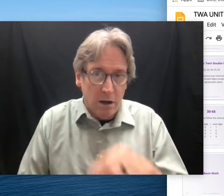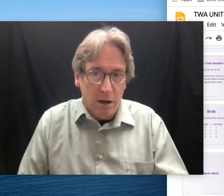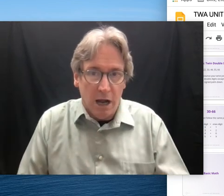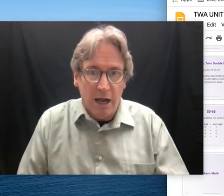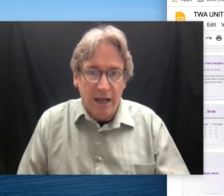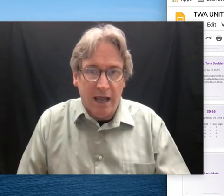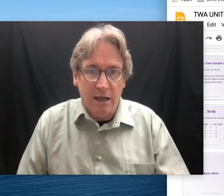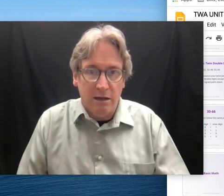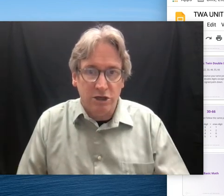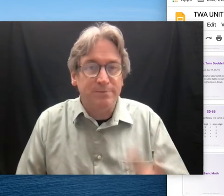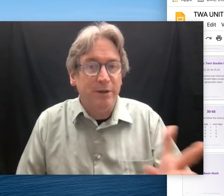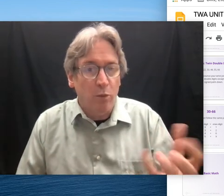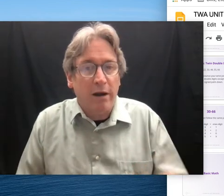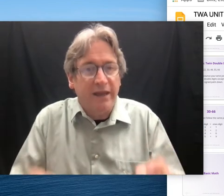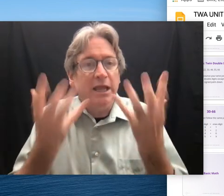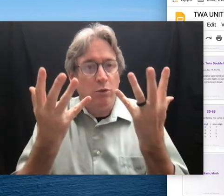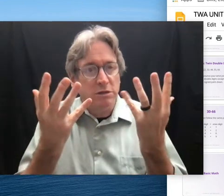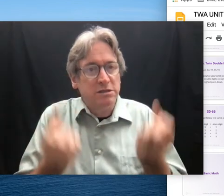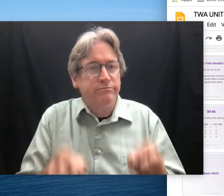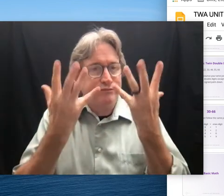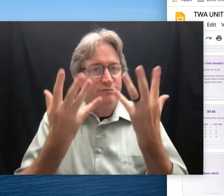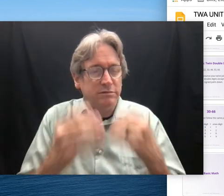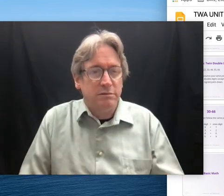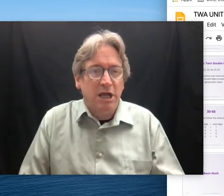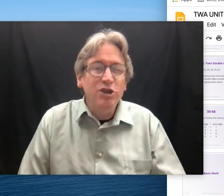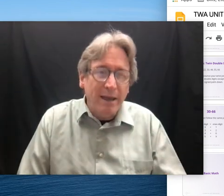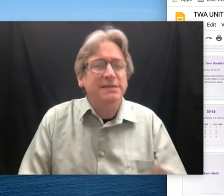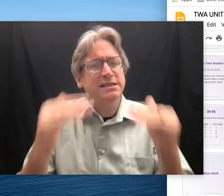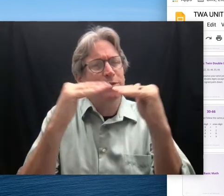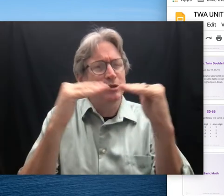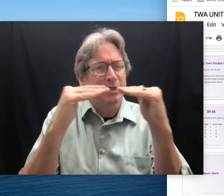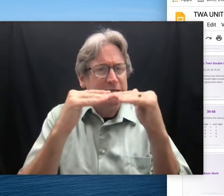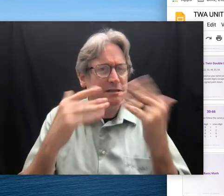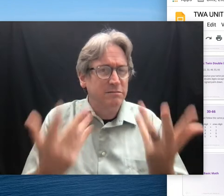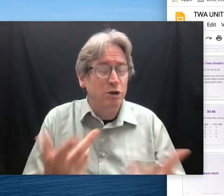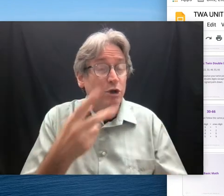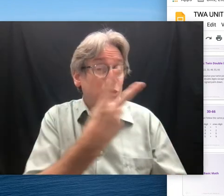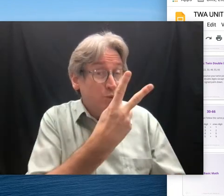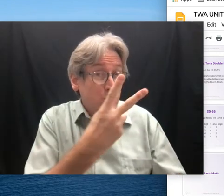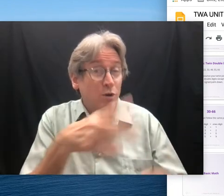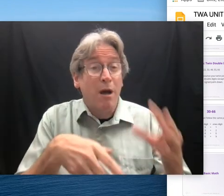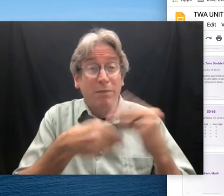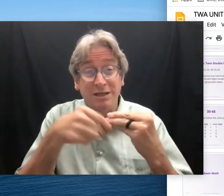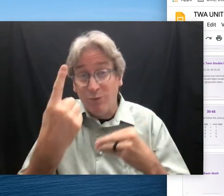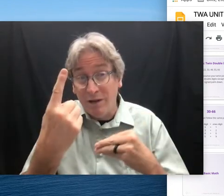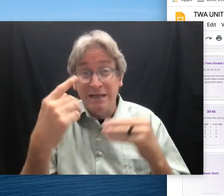So just be aware that equals, you may see someone do this,